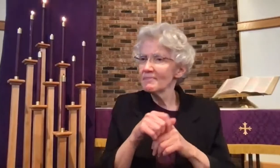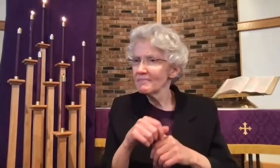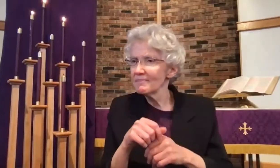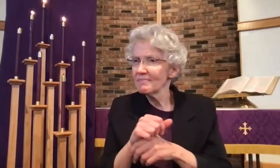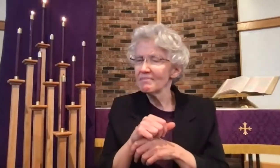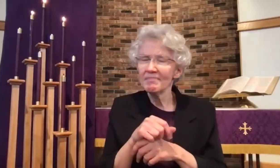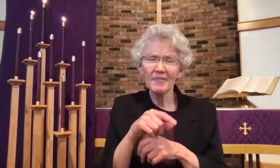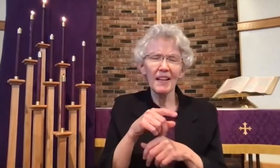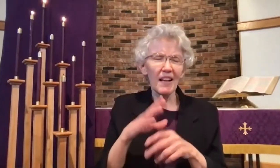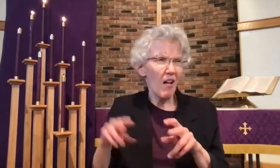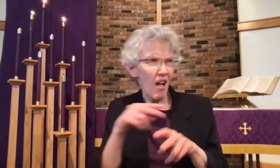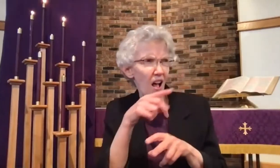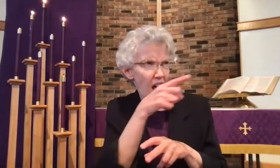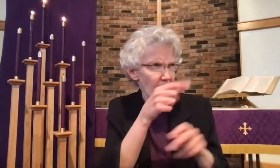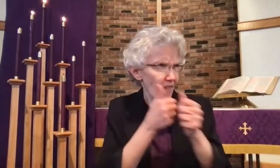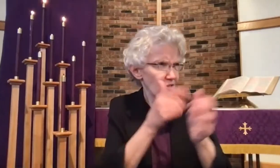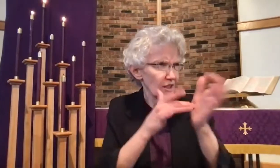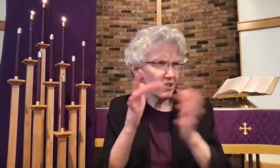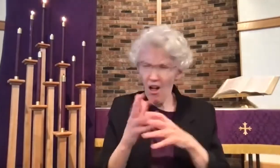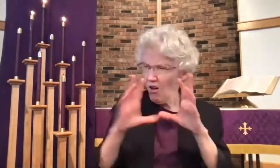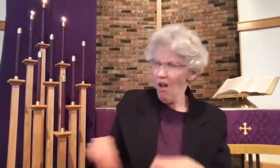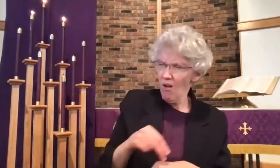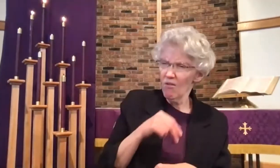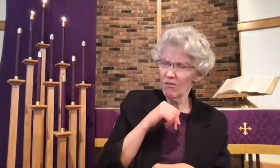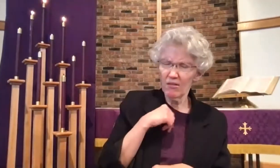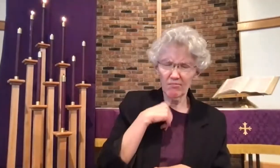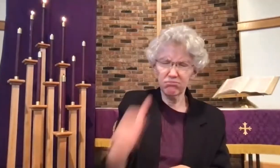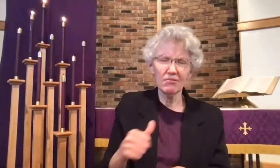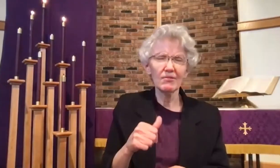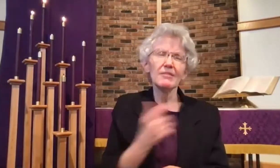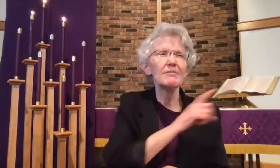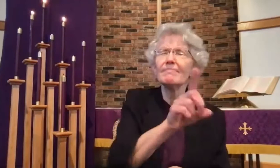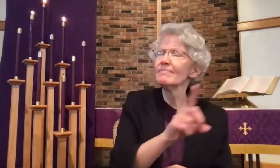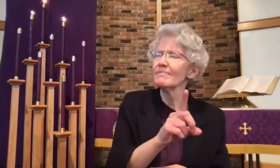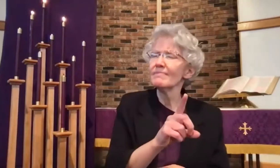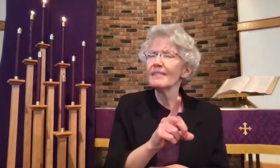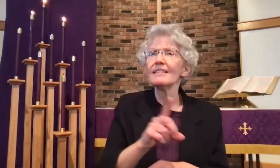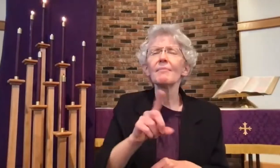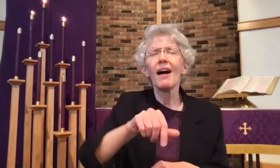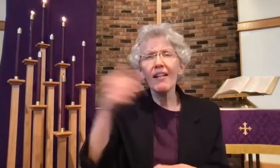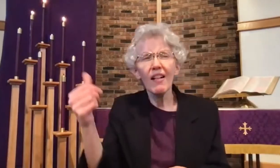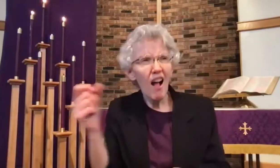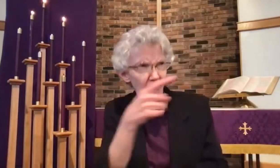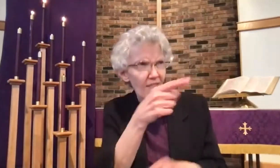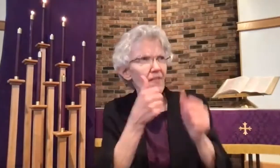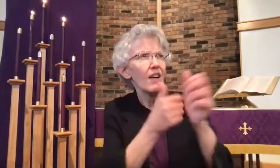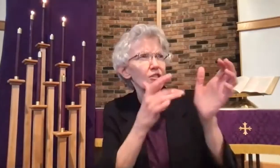trying to keep an eye on things. And someone noticed him and called him out and said that, "Aren't you a disciple